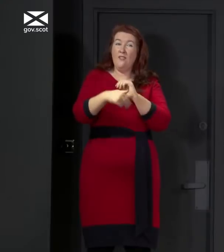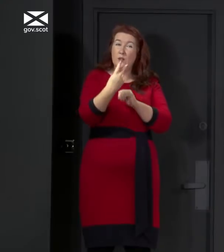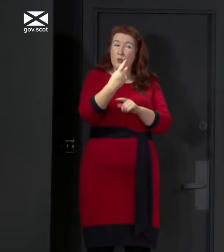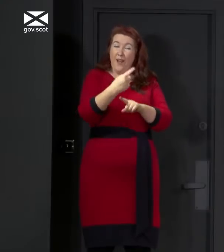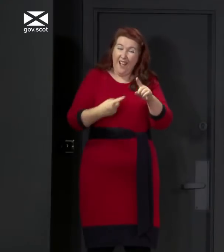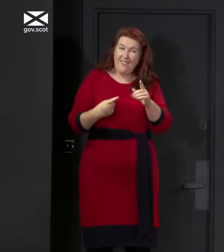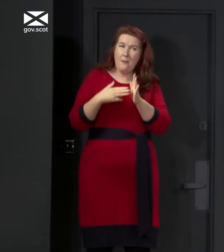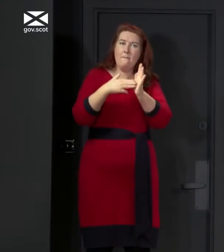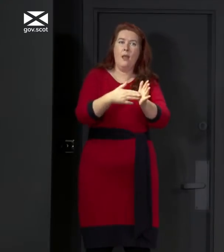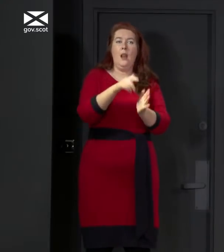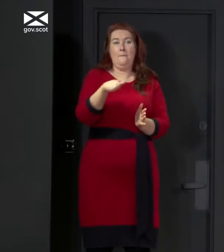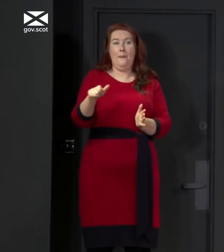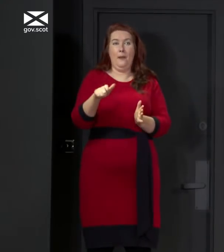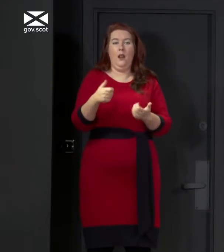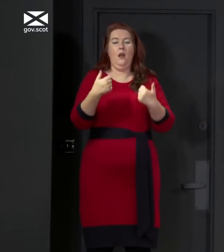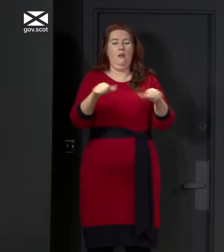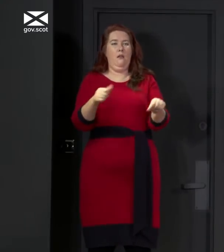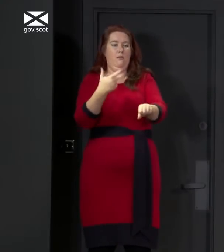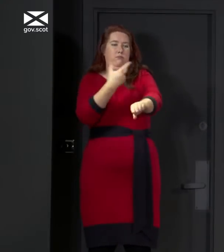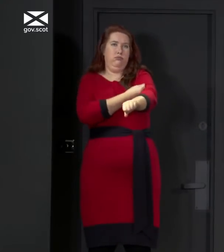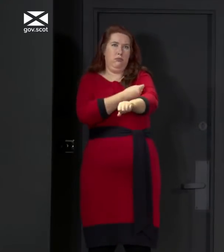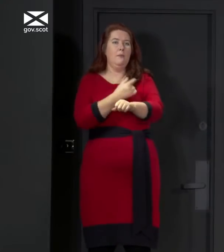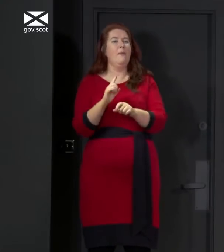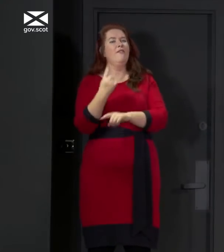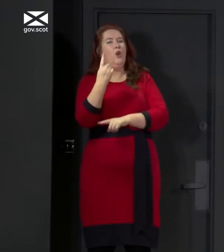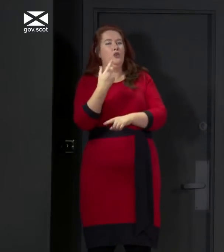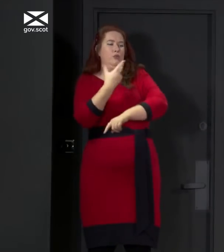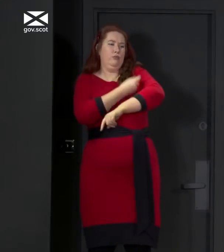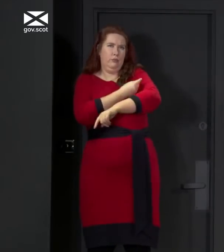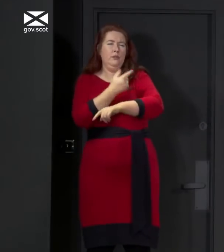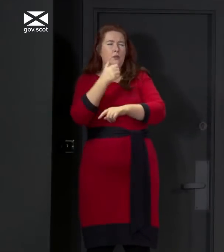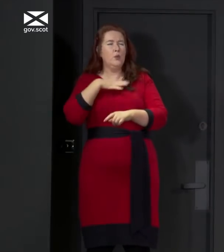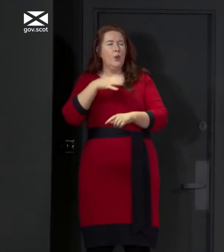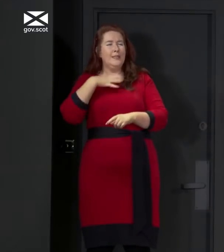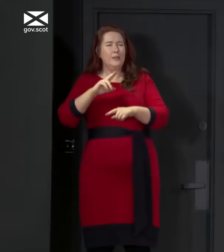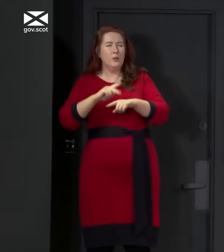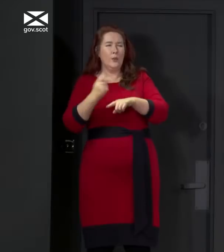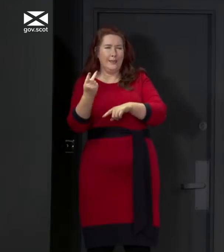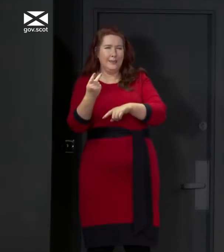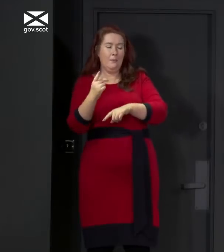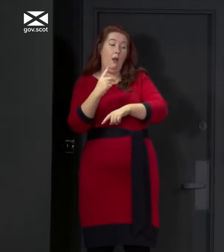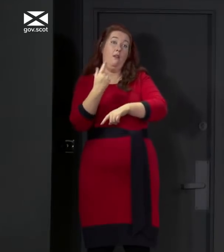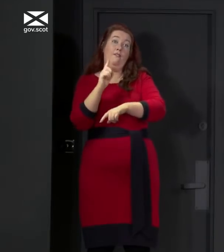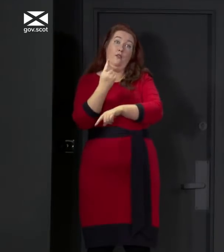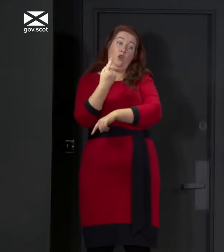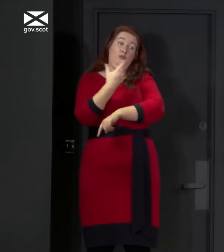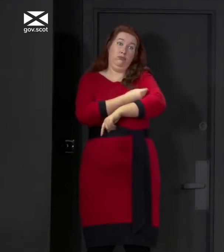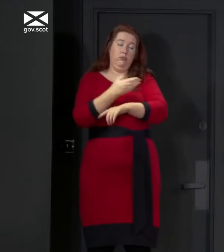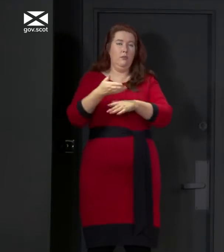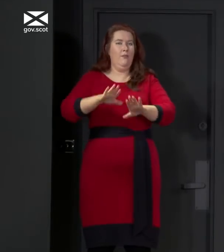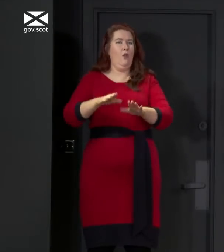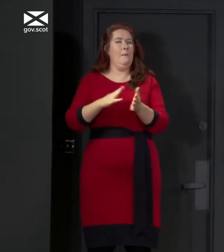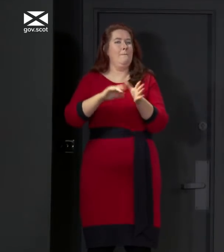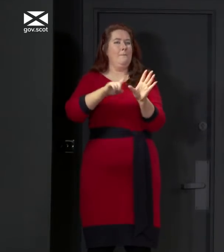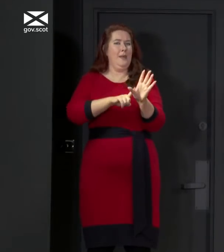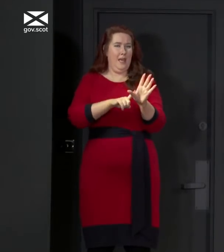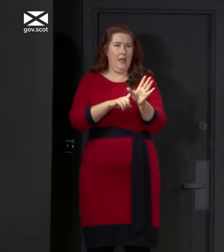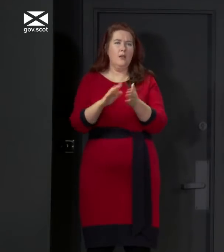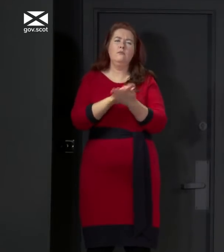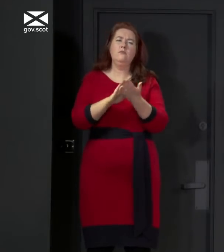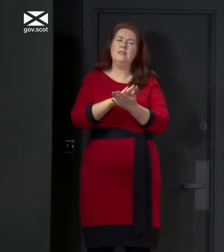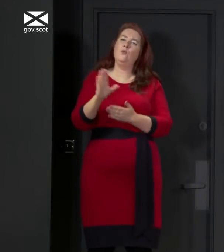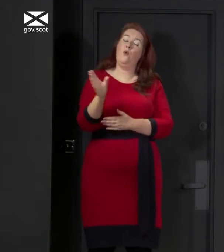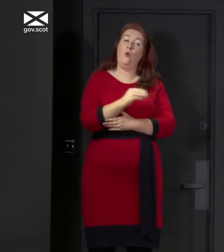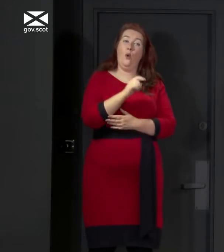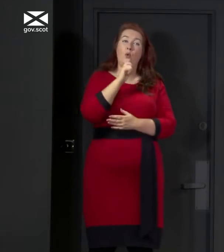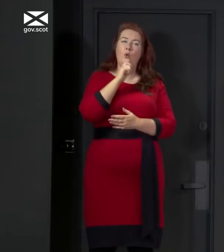will have received vaccination, at least the first dose of the vaccination, and that includes everyone on what is called the